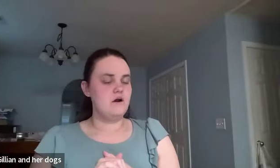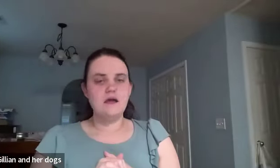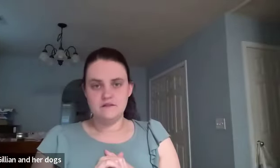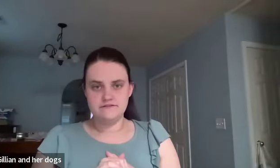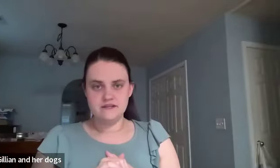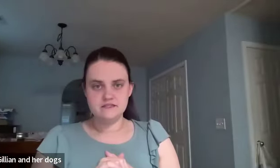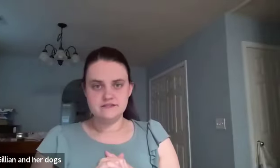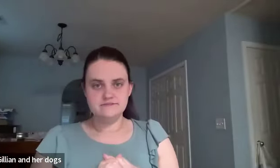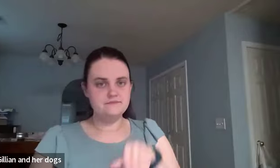our elephant,